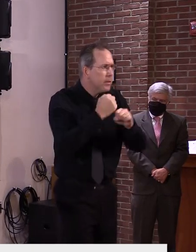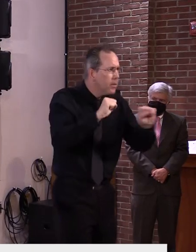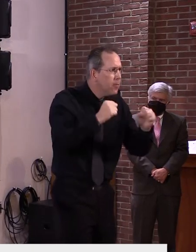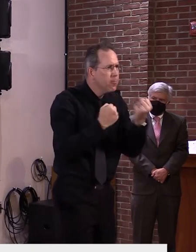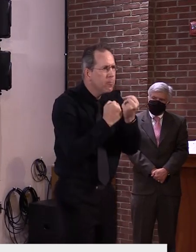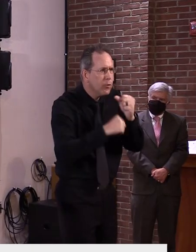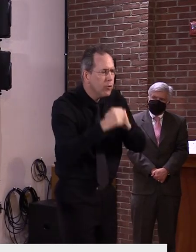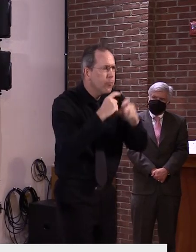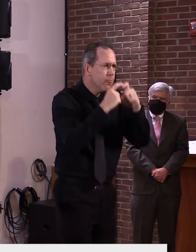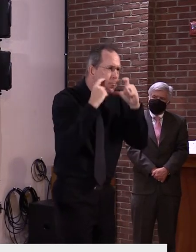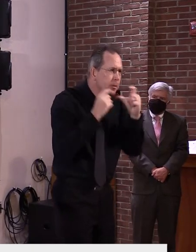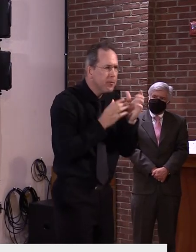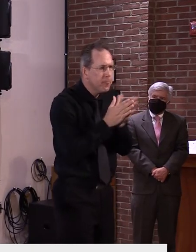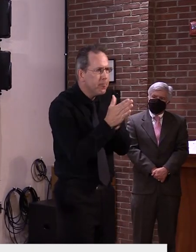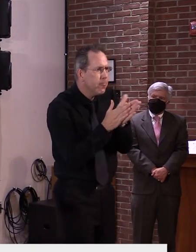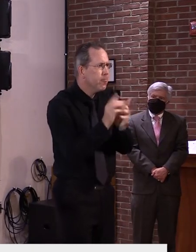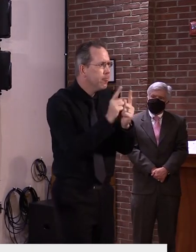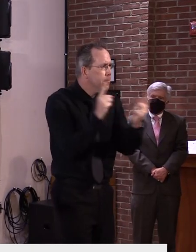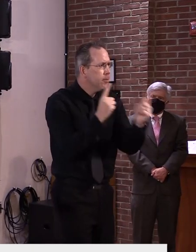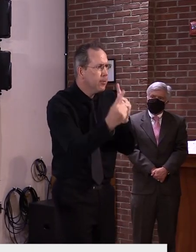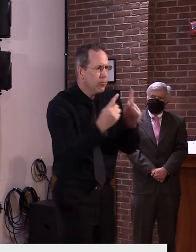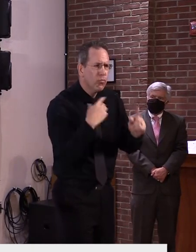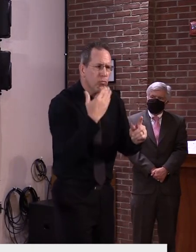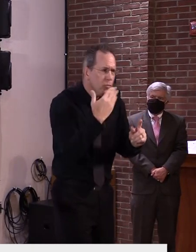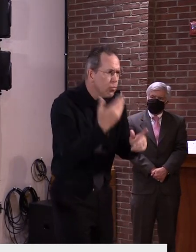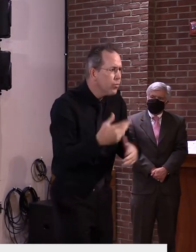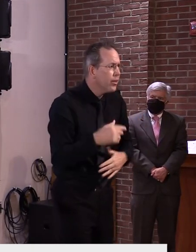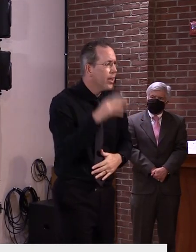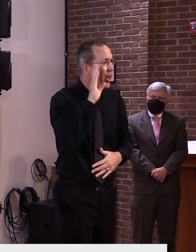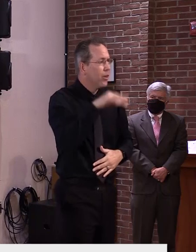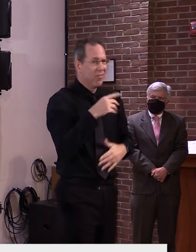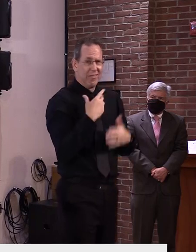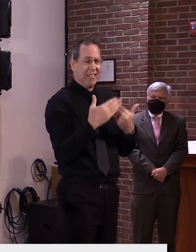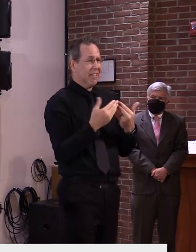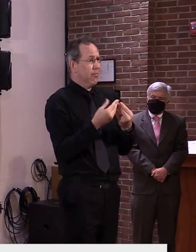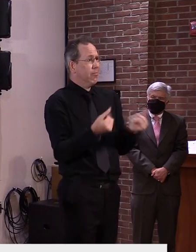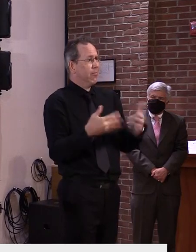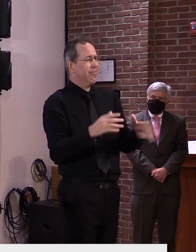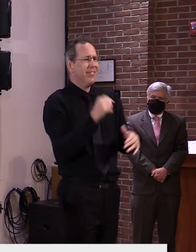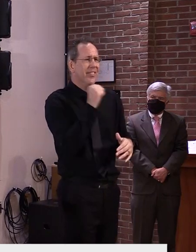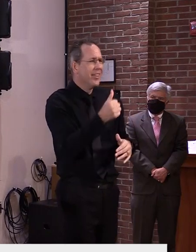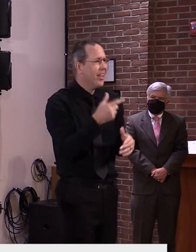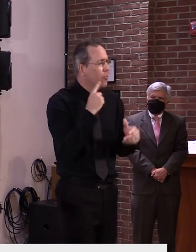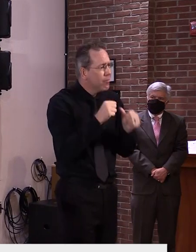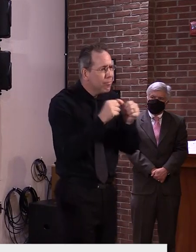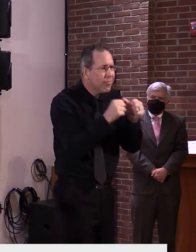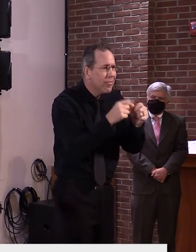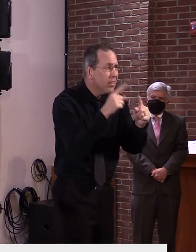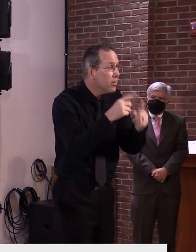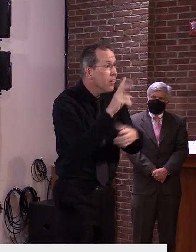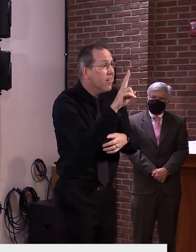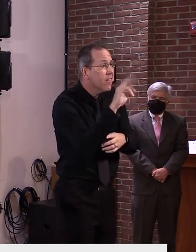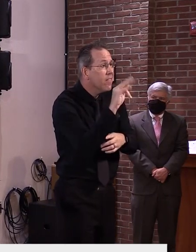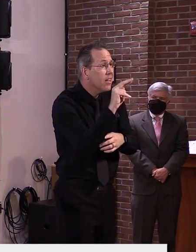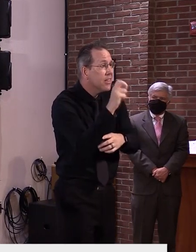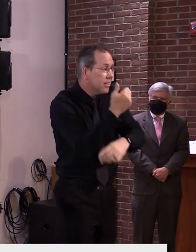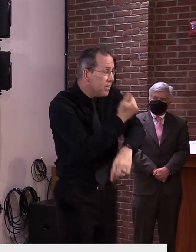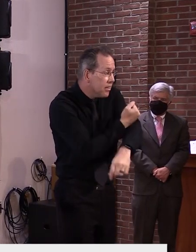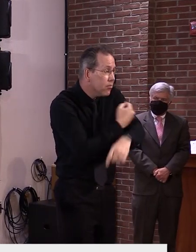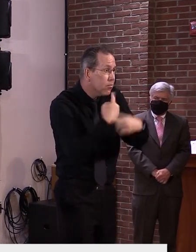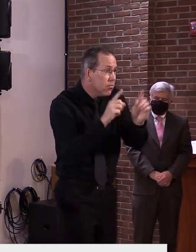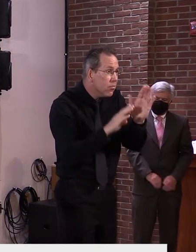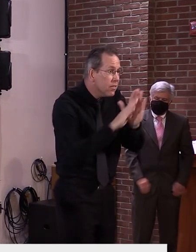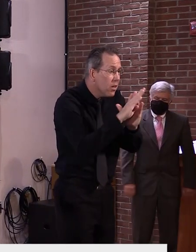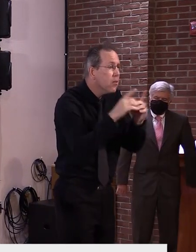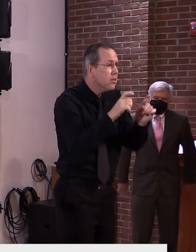is, this virus is going to be with us for a while and will be until a vaccine is in place and